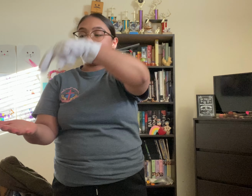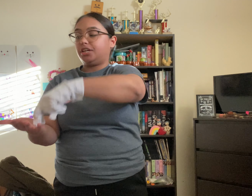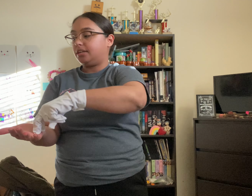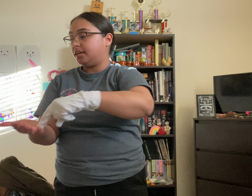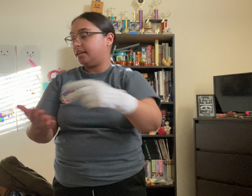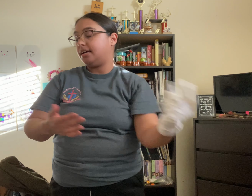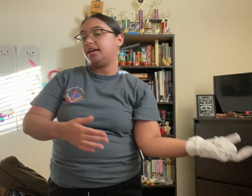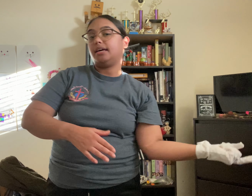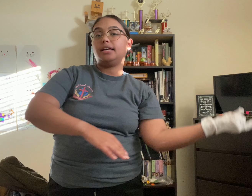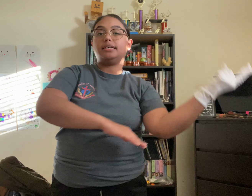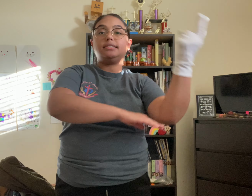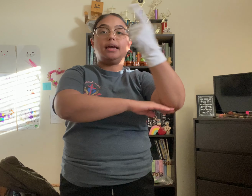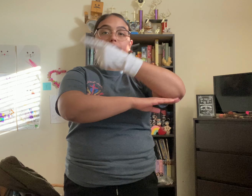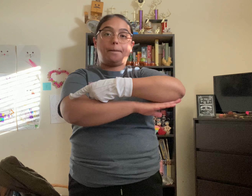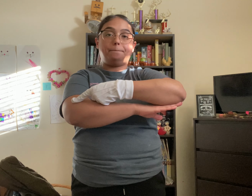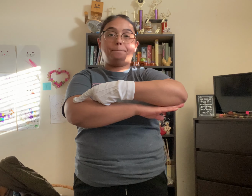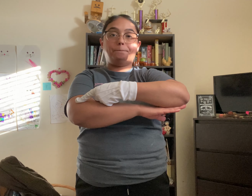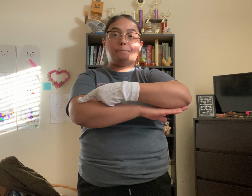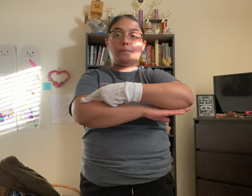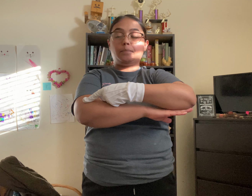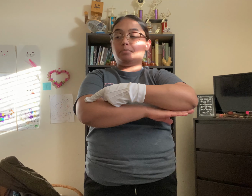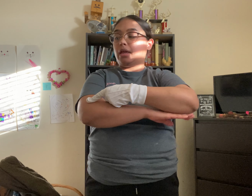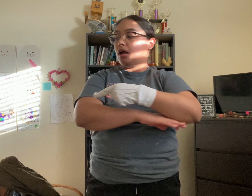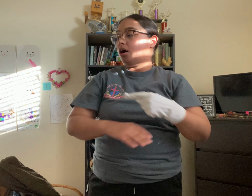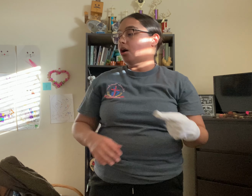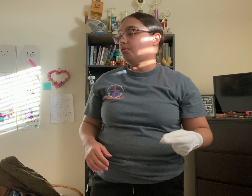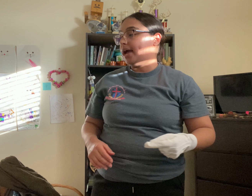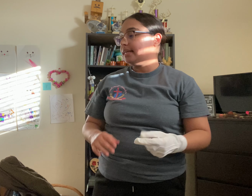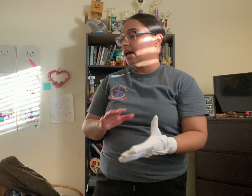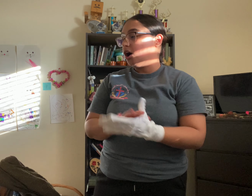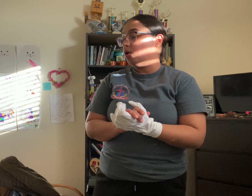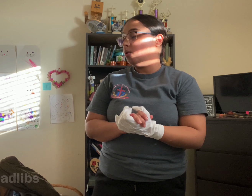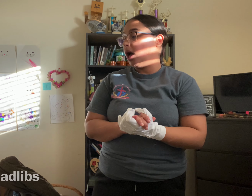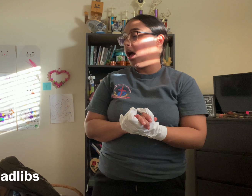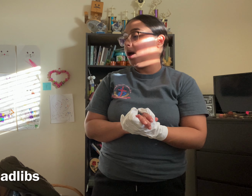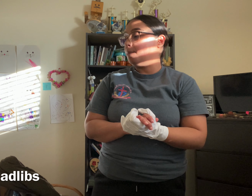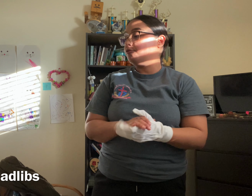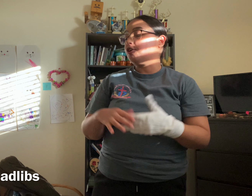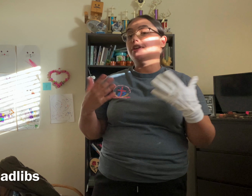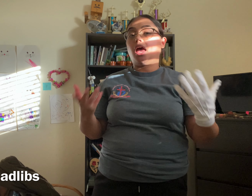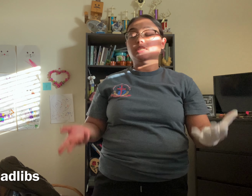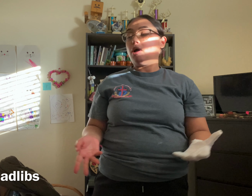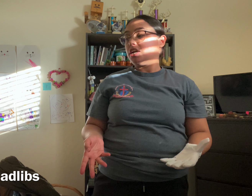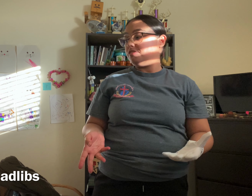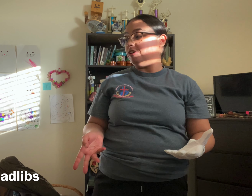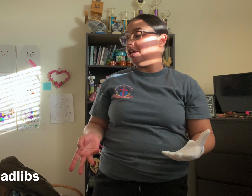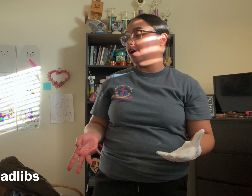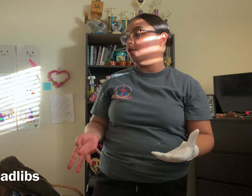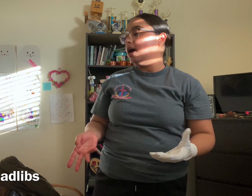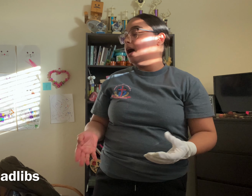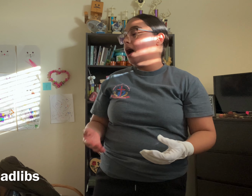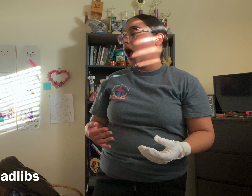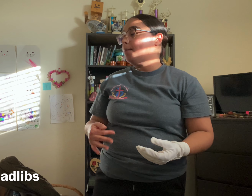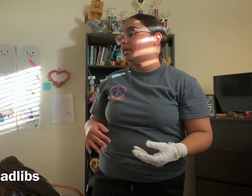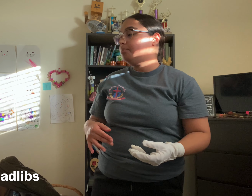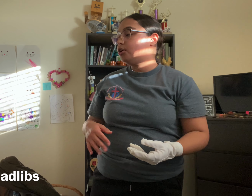resurrection day. All right, now for the next part of the video, I'm gonna be